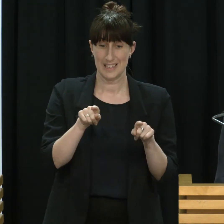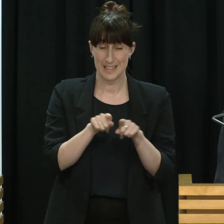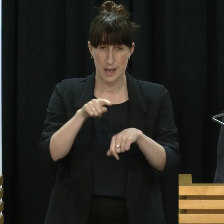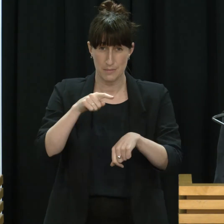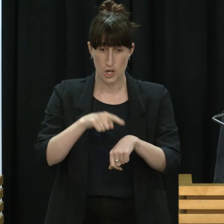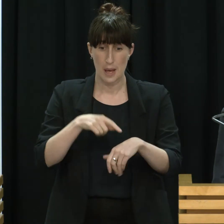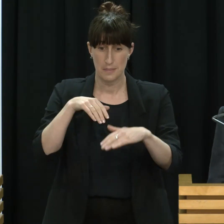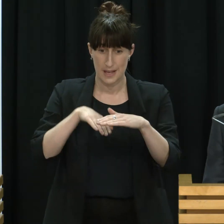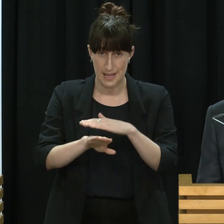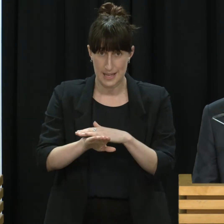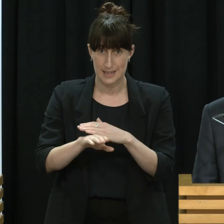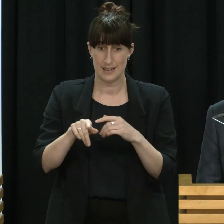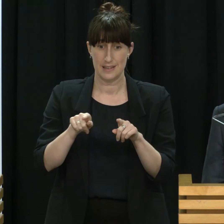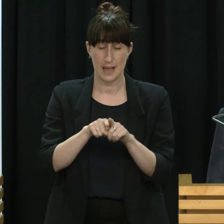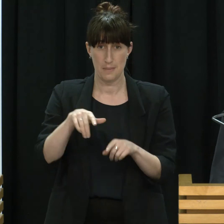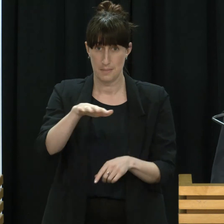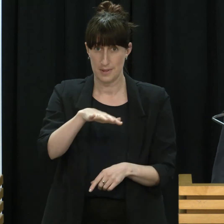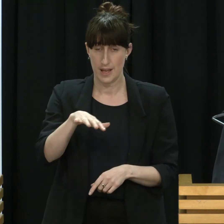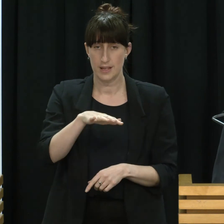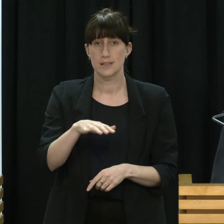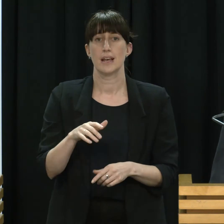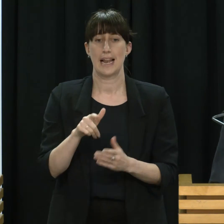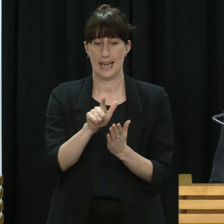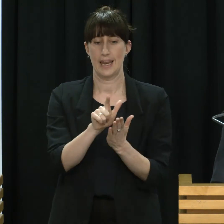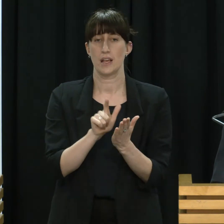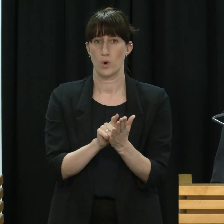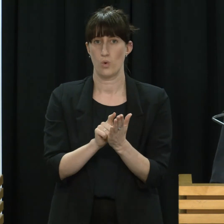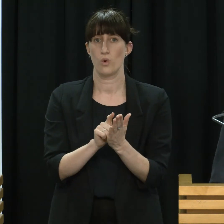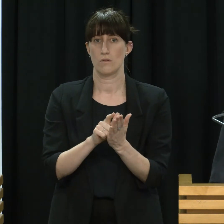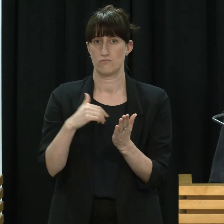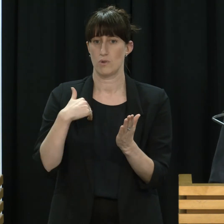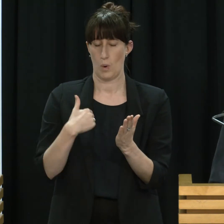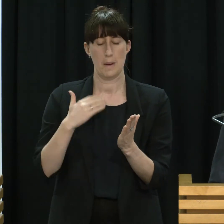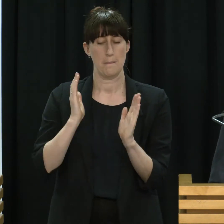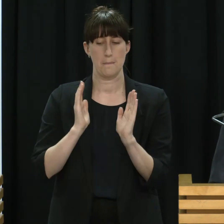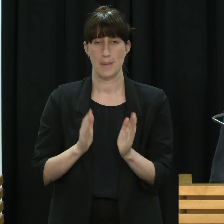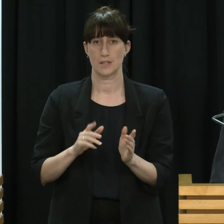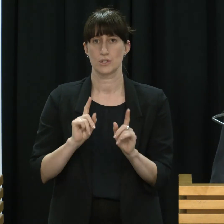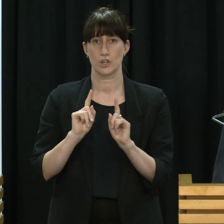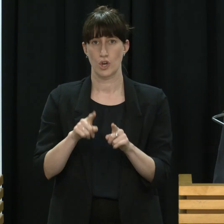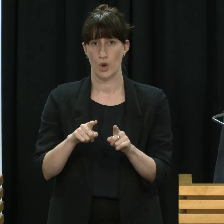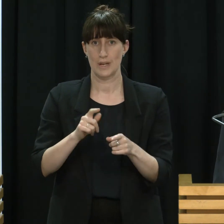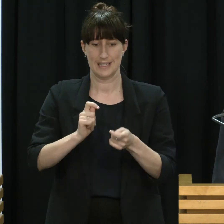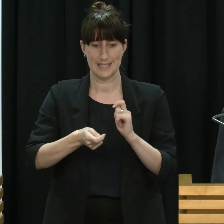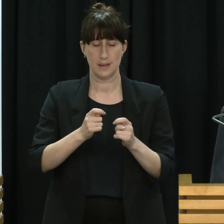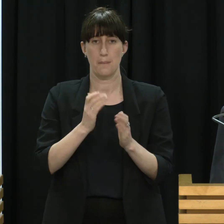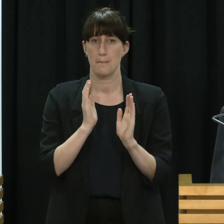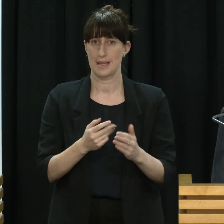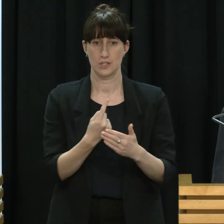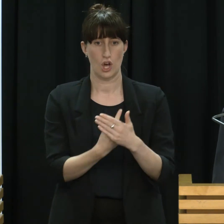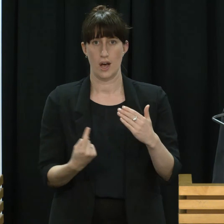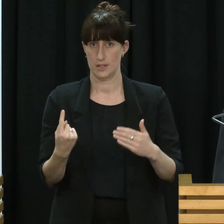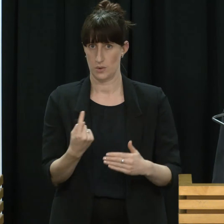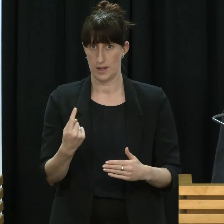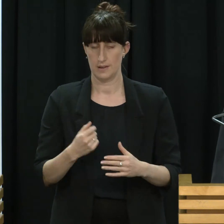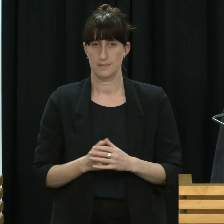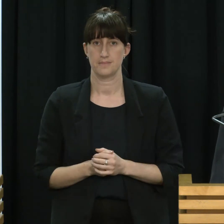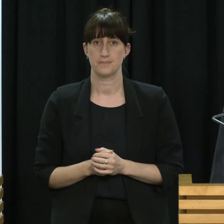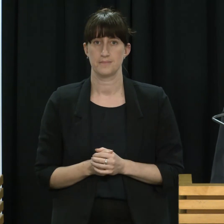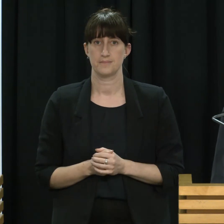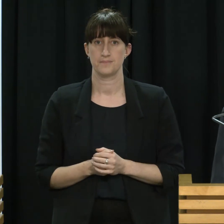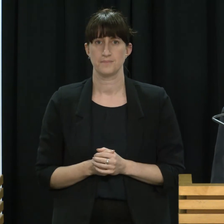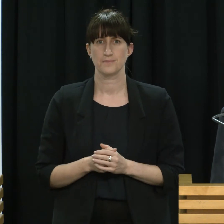instructions regarding isolation and testing. We still don't have the information from our Australian counterparts around the